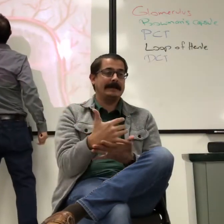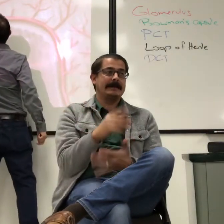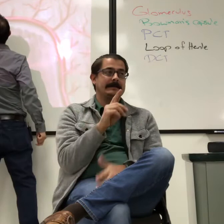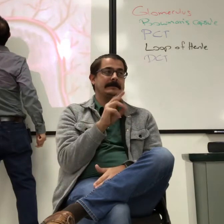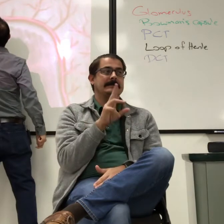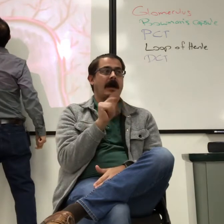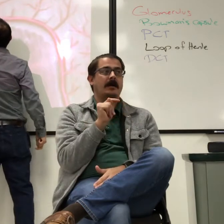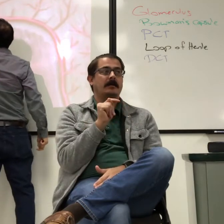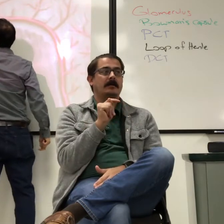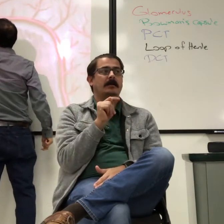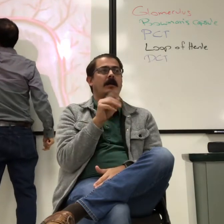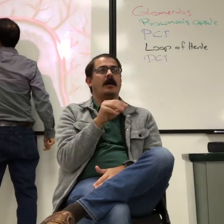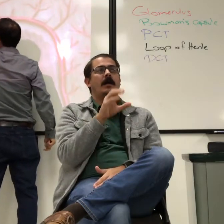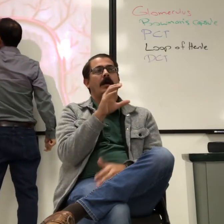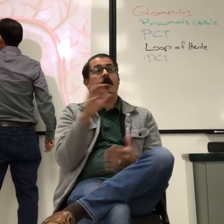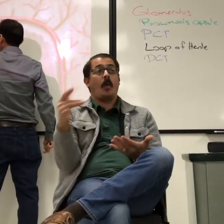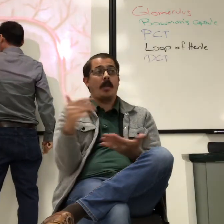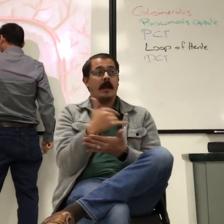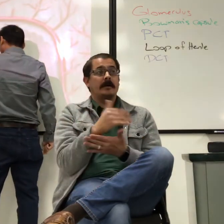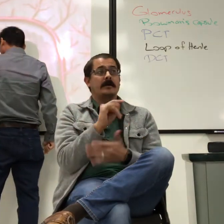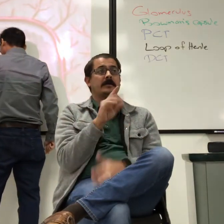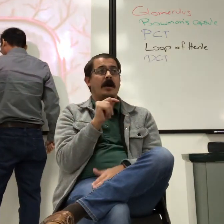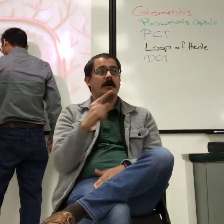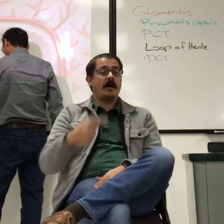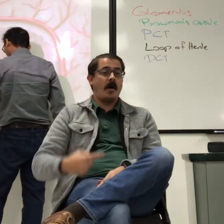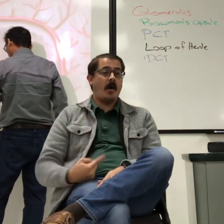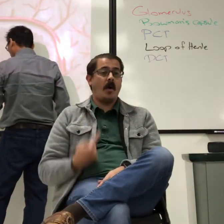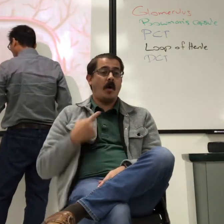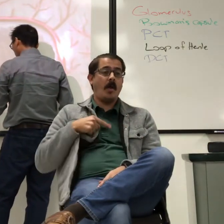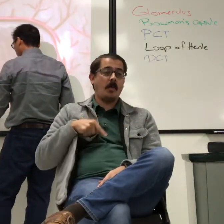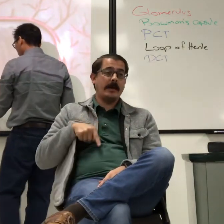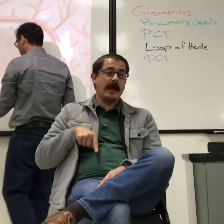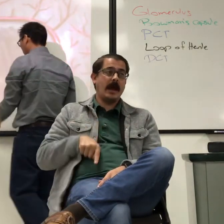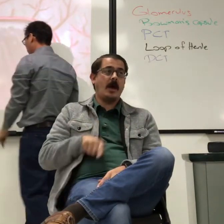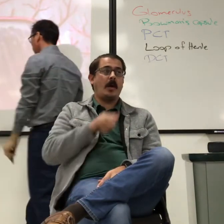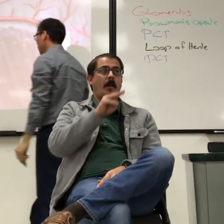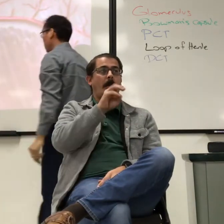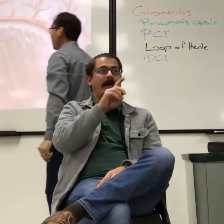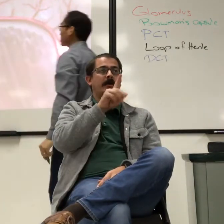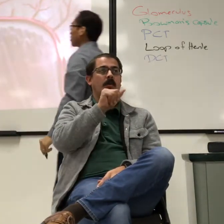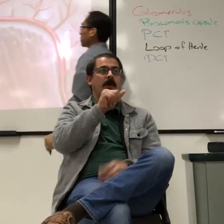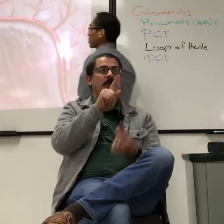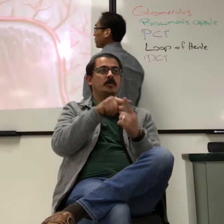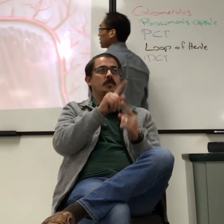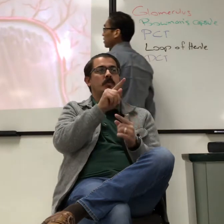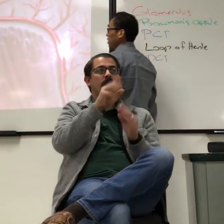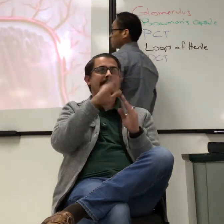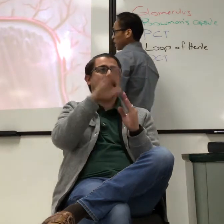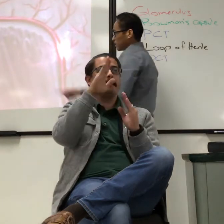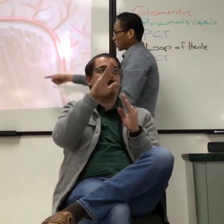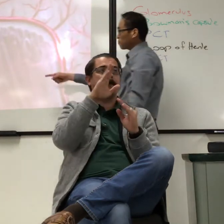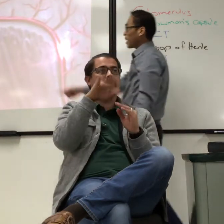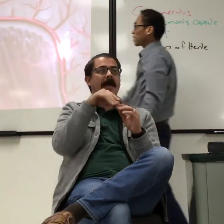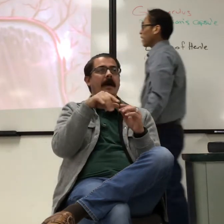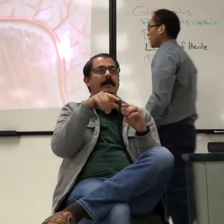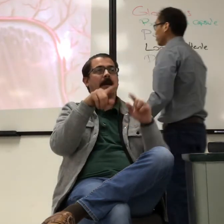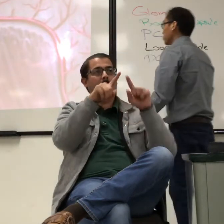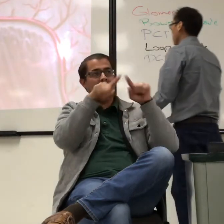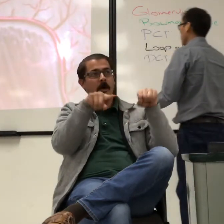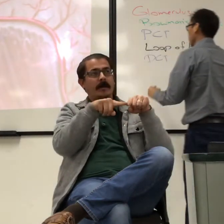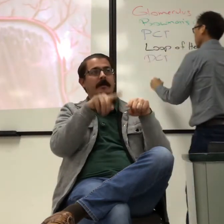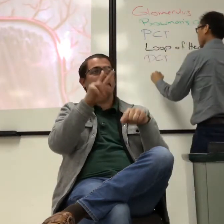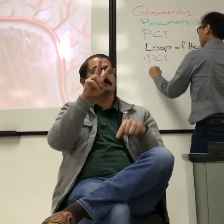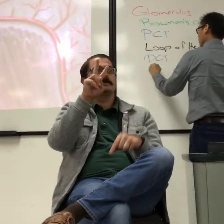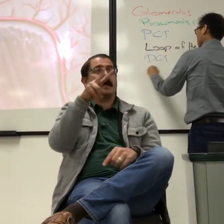The collecting duct extends up into the cortex. It goes all the way down the medulla to the tip, to the medullary pyramid. So that second black line I